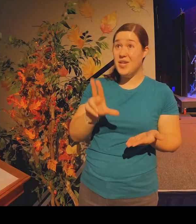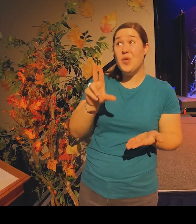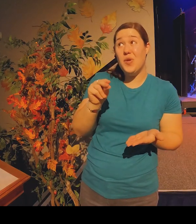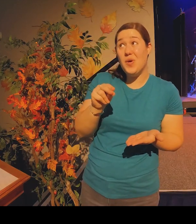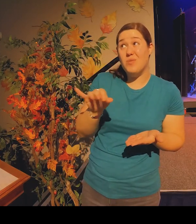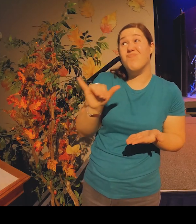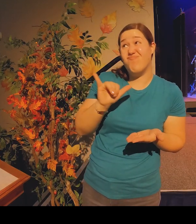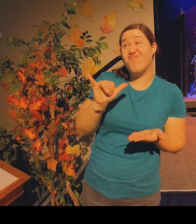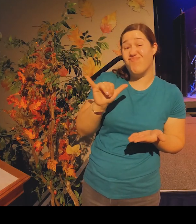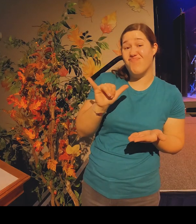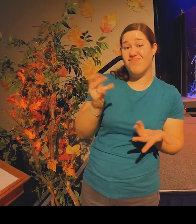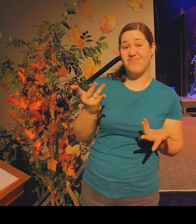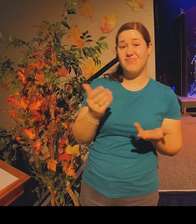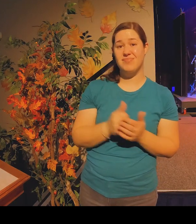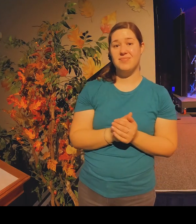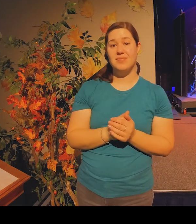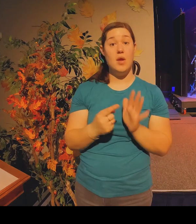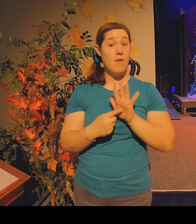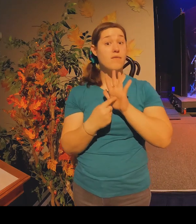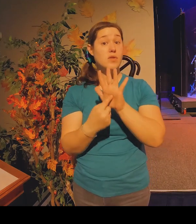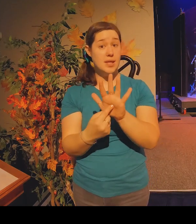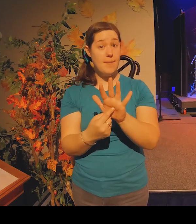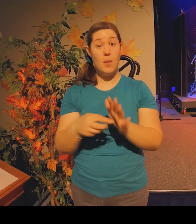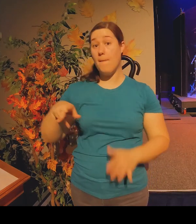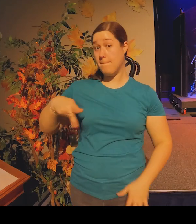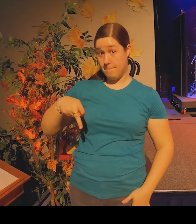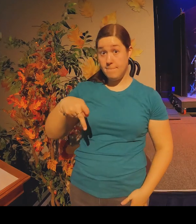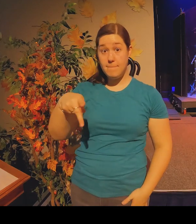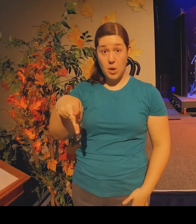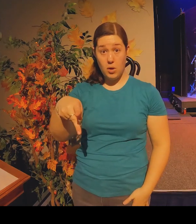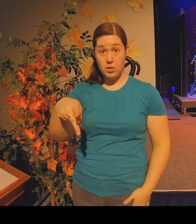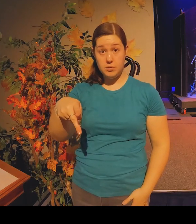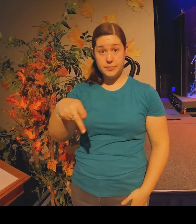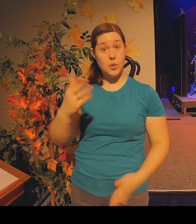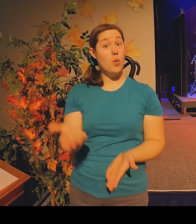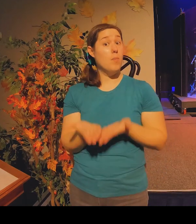example, the Apostle Paul. Let's bring up Paul again.